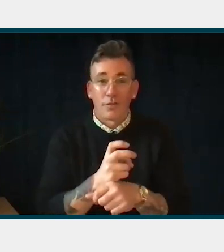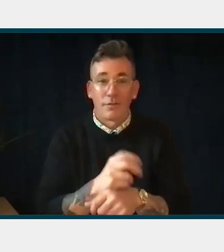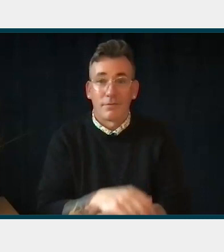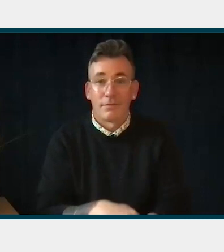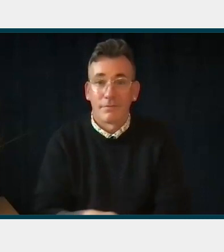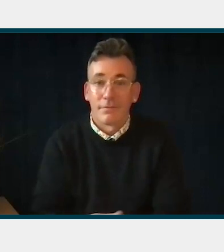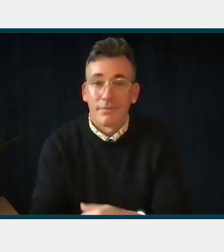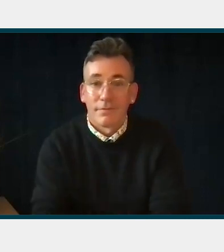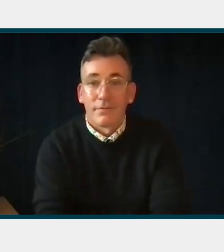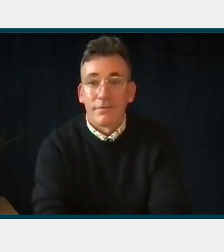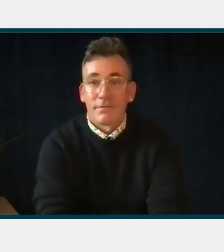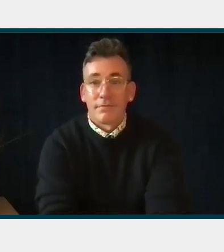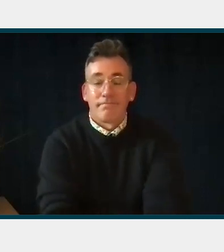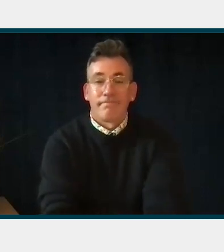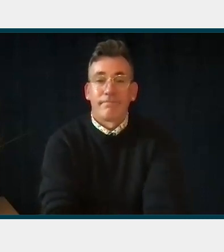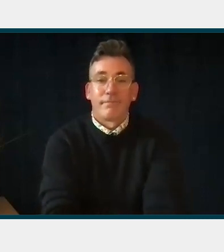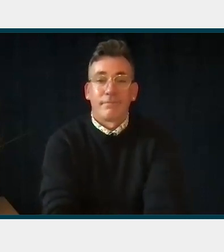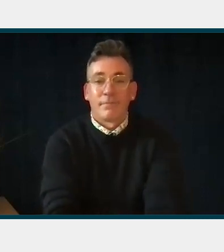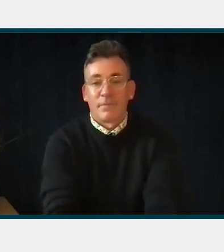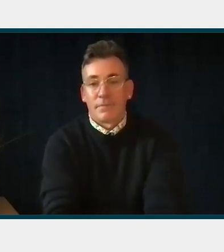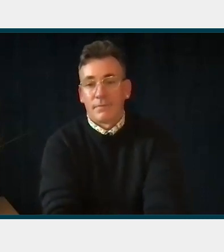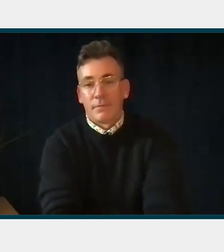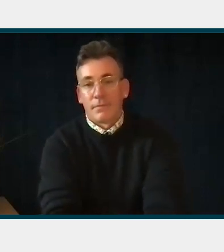This is Lindsey. It's hard.